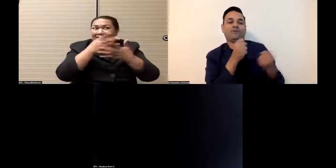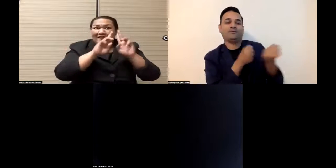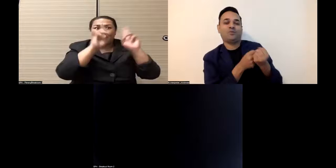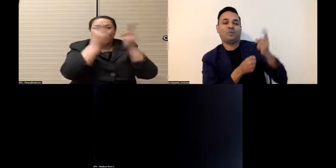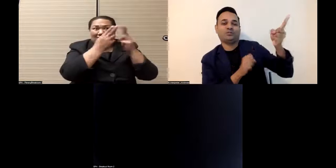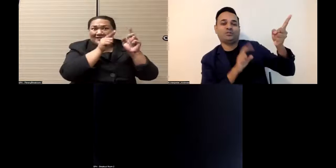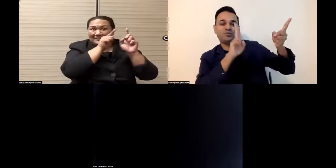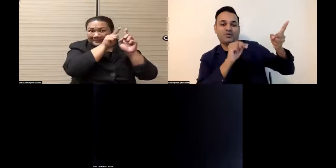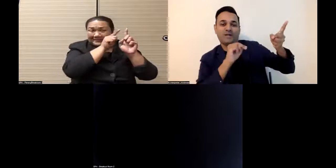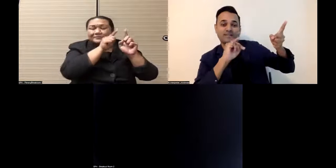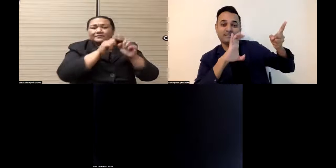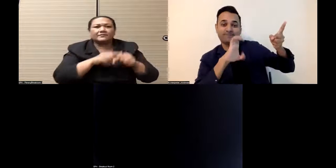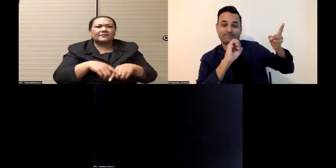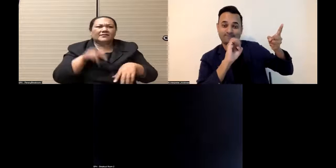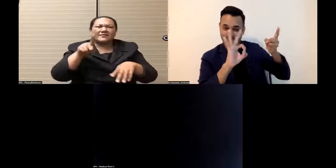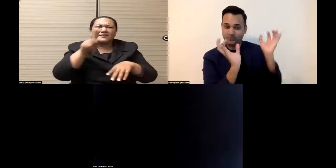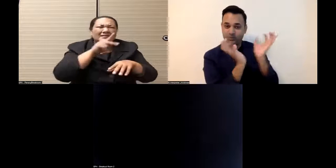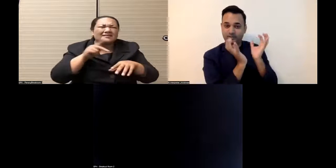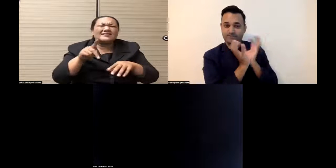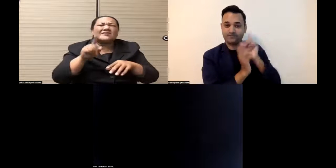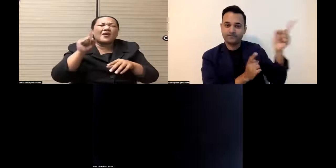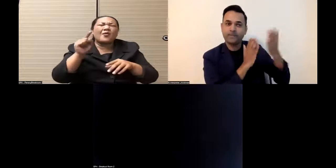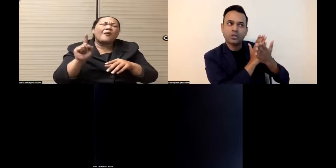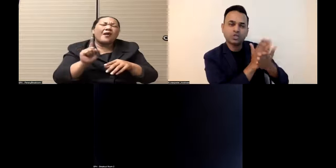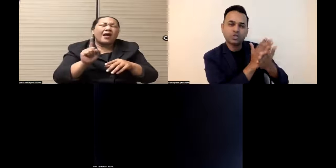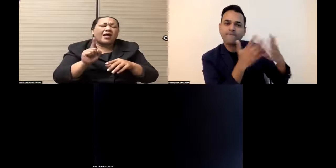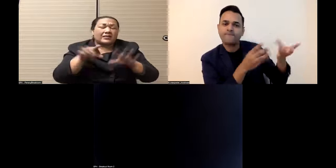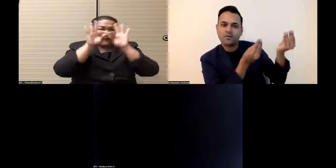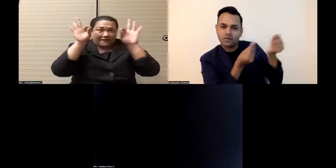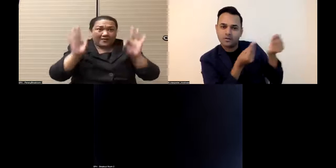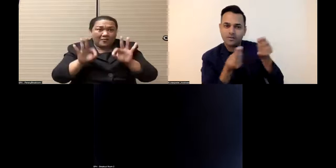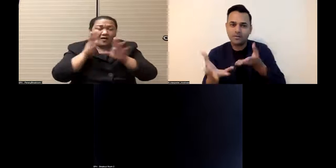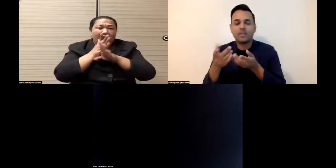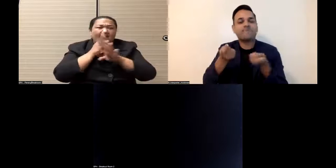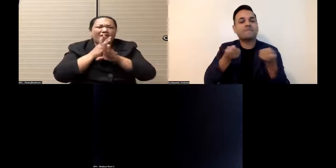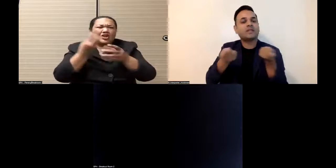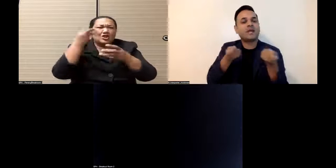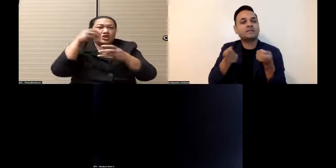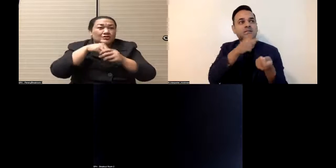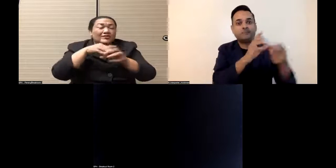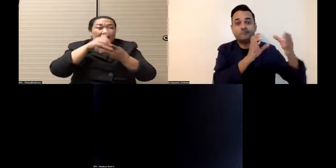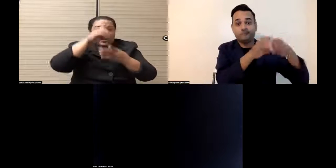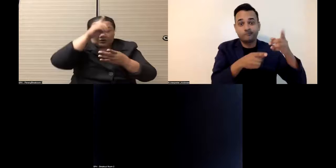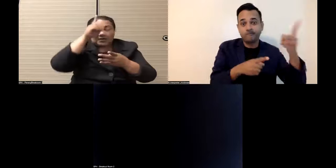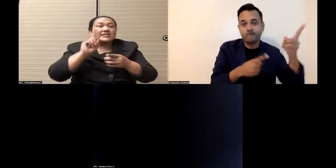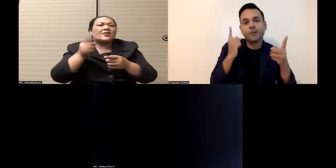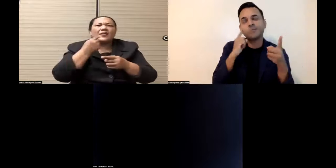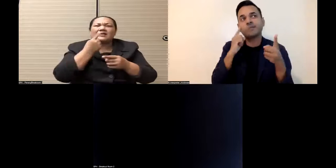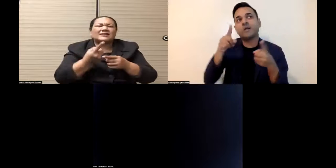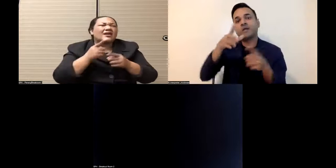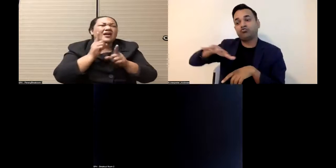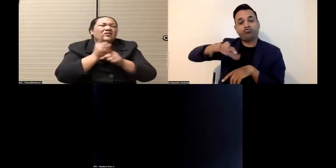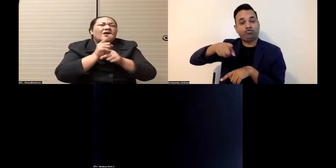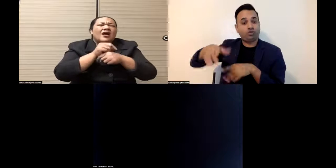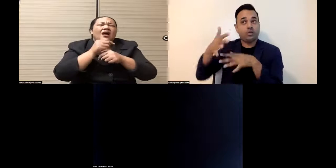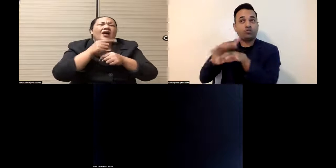Framework that is fully supported at the very highest levels by ministers of education on down and is